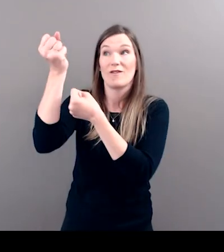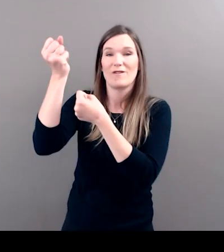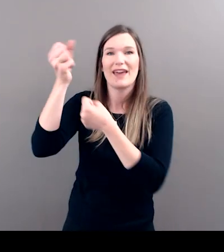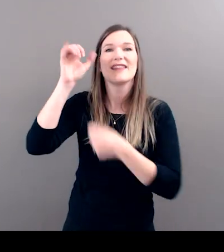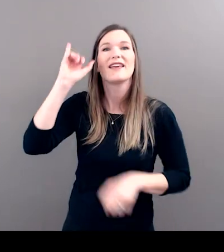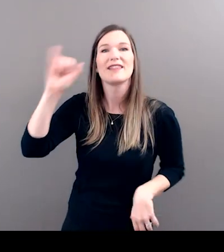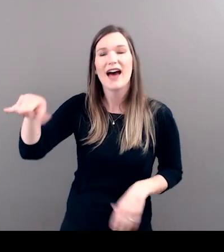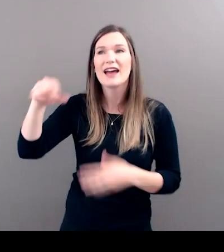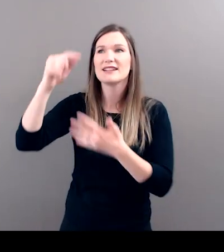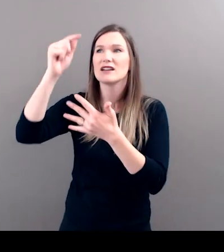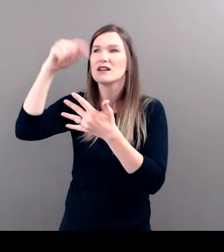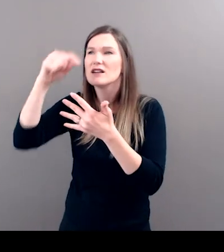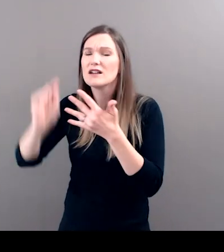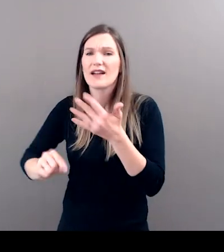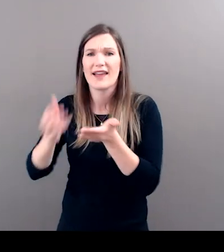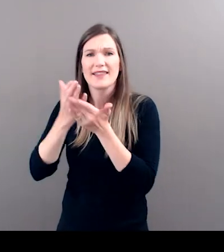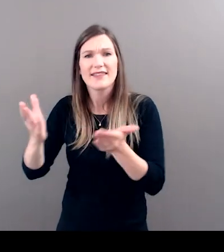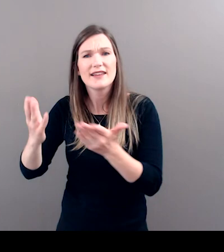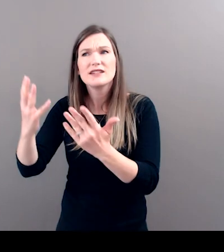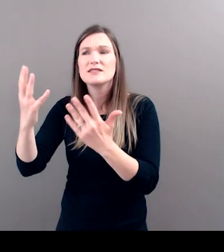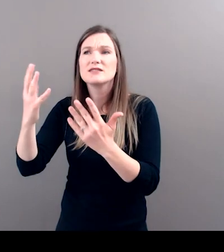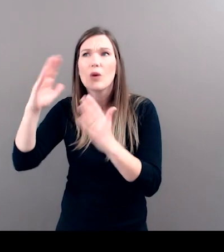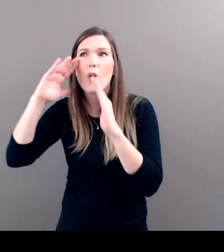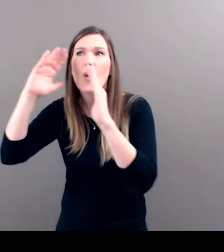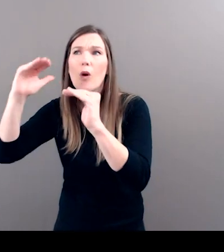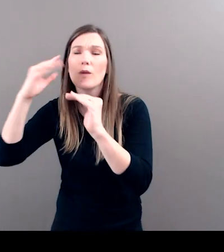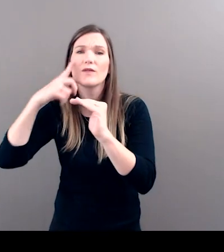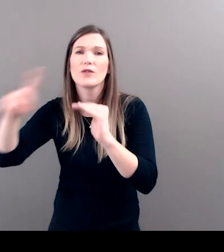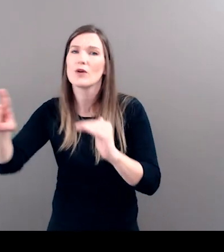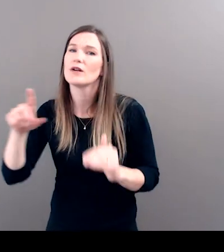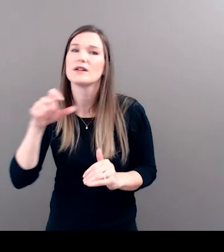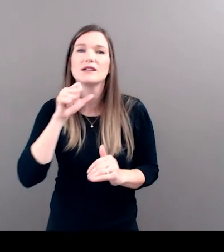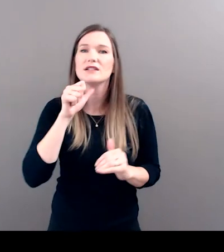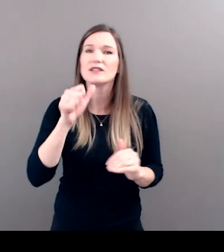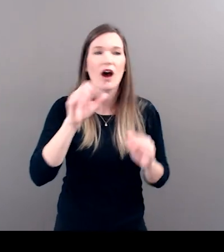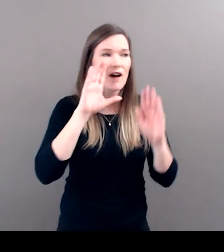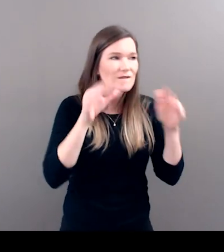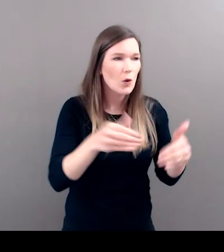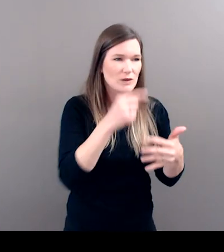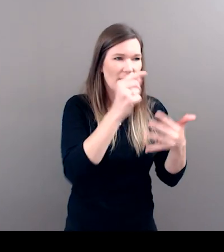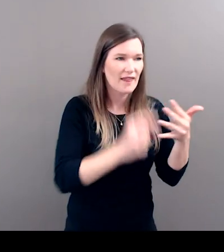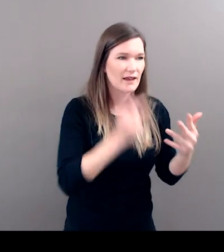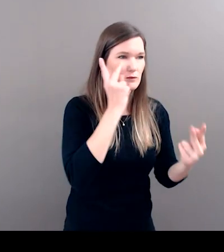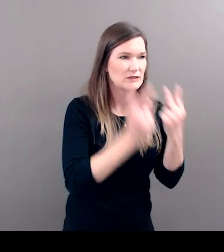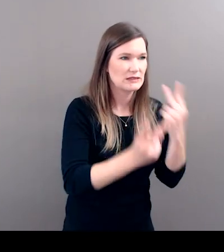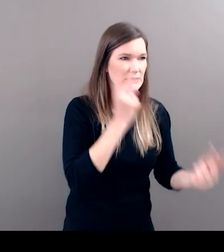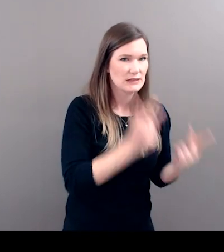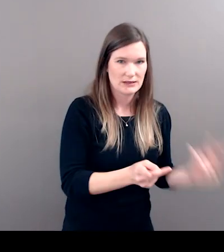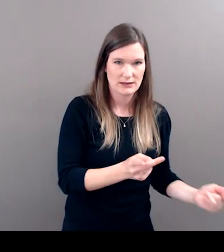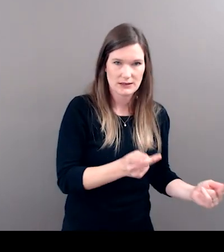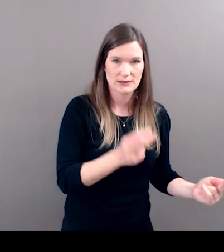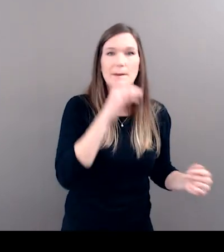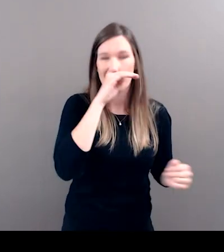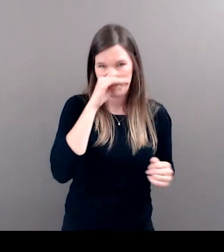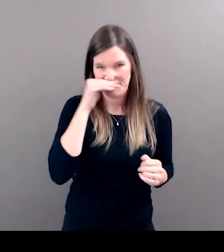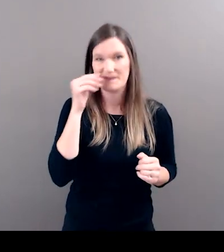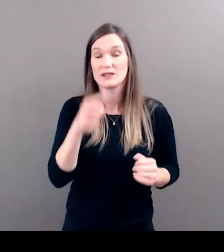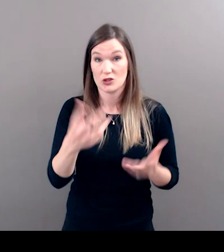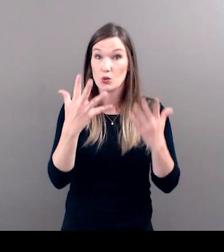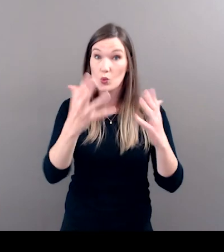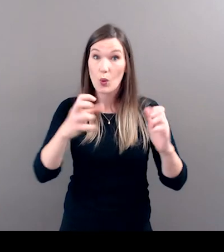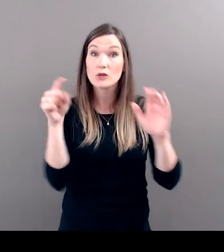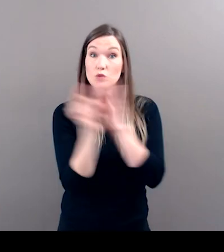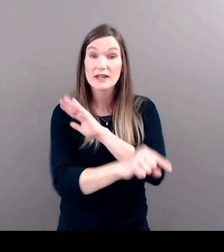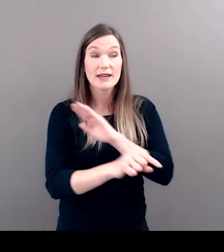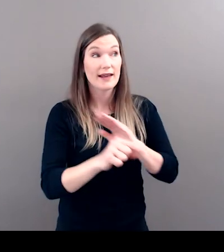things not seen or not focused on what you see. So if you're going to be a giant killer, you're going to have challenges and obstacles that are,